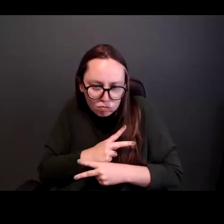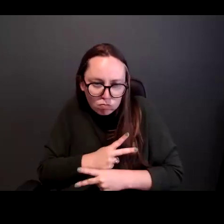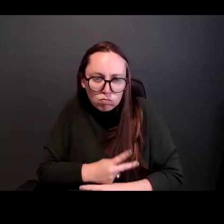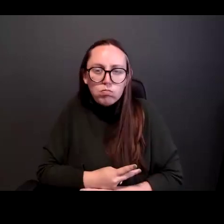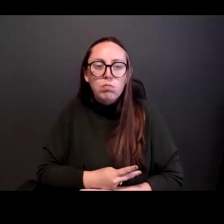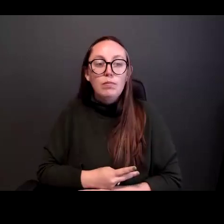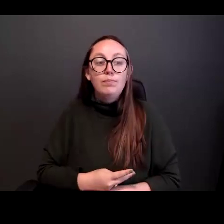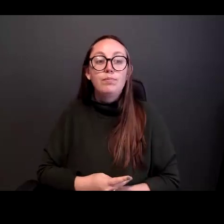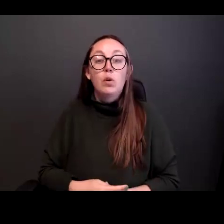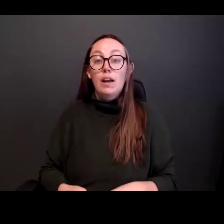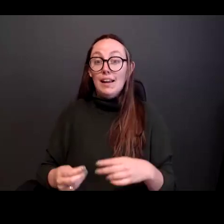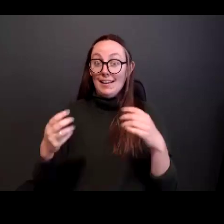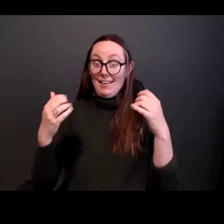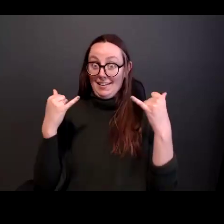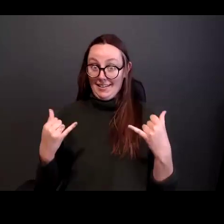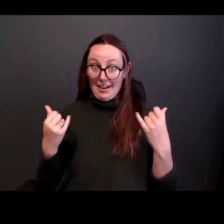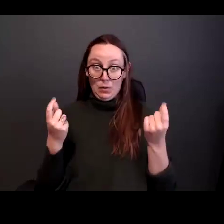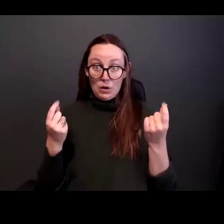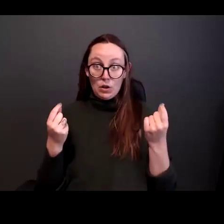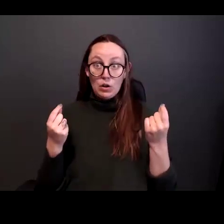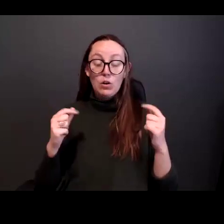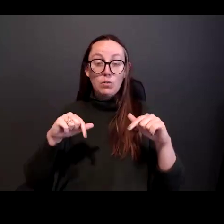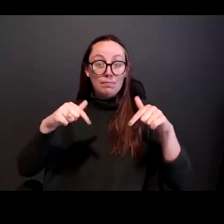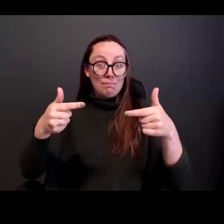one page.